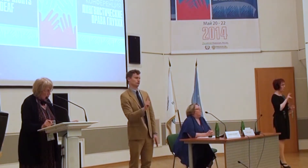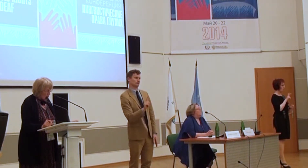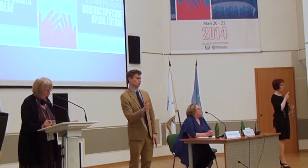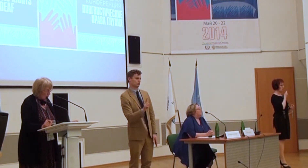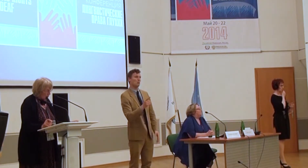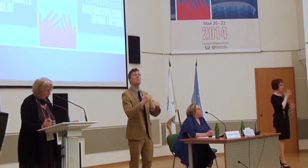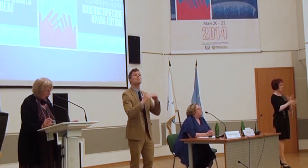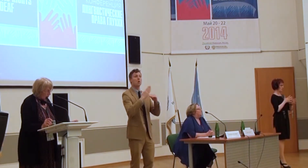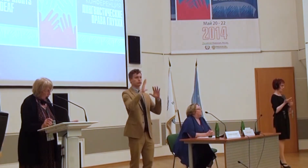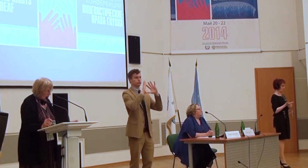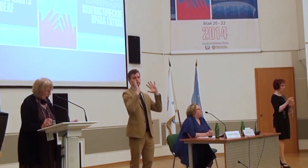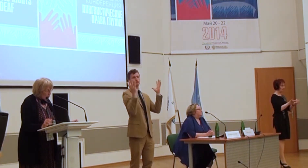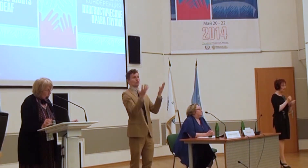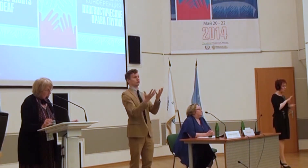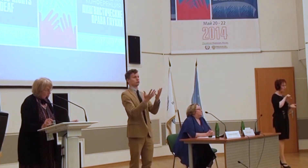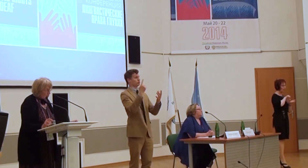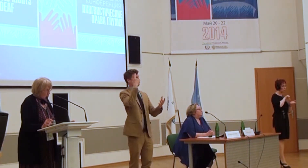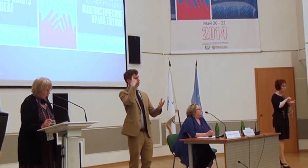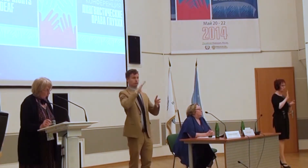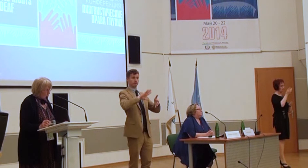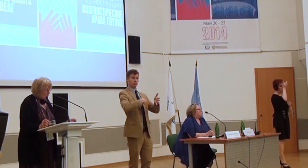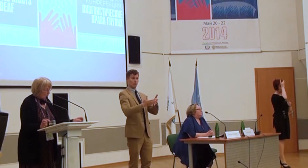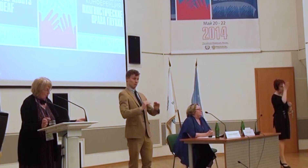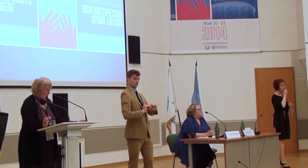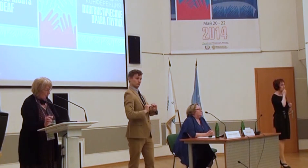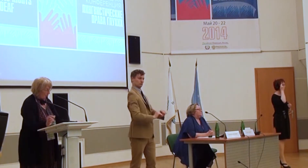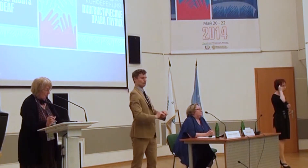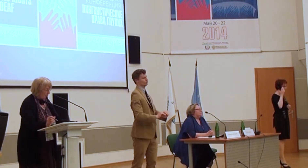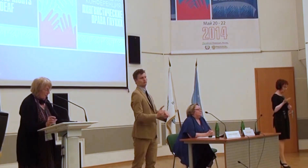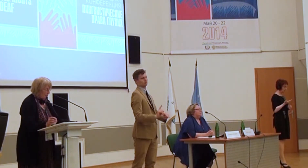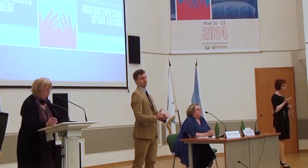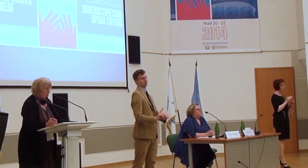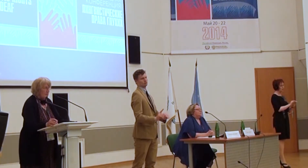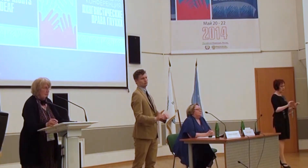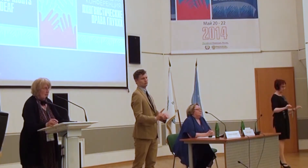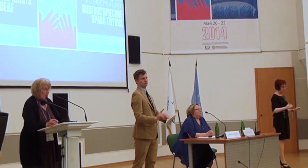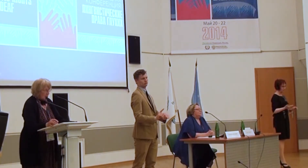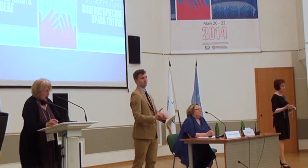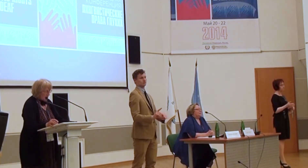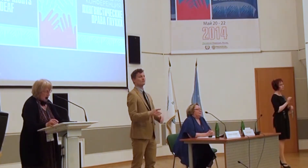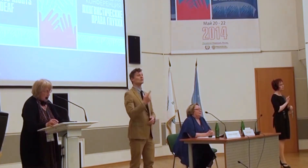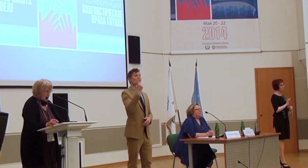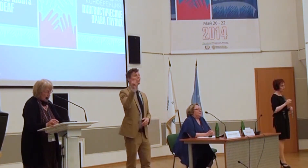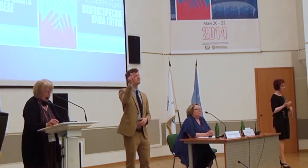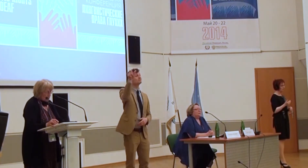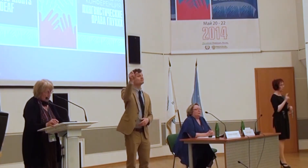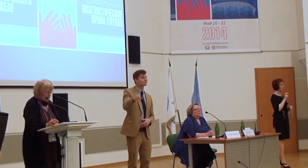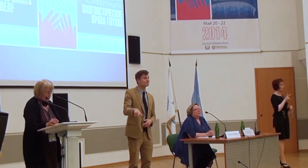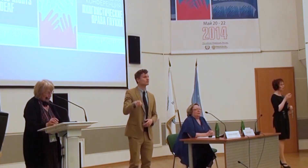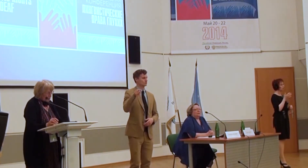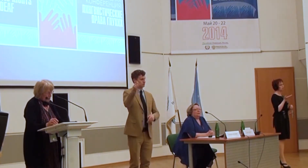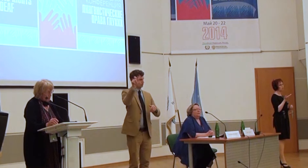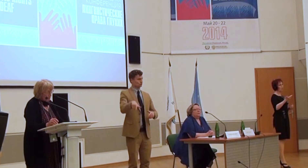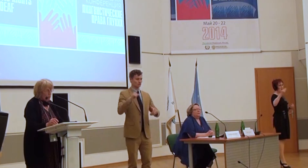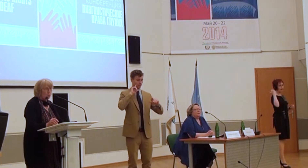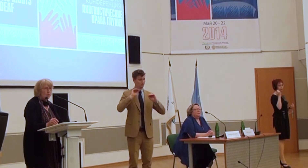deaf children. As one lecturer responsible for the training of teachers of the deaf put it, the signs in general use do not